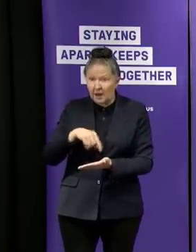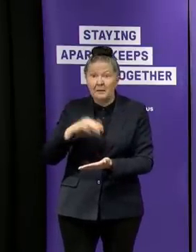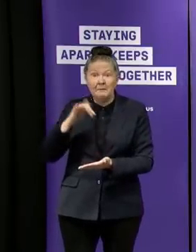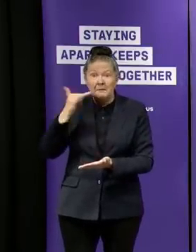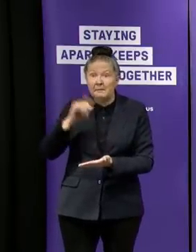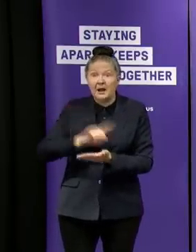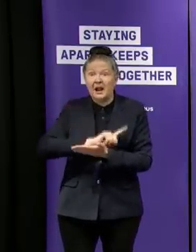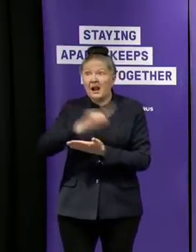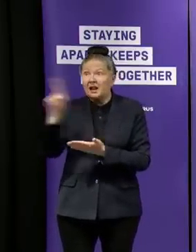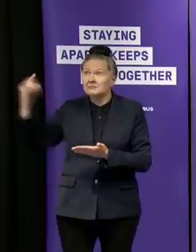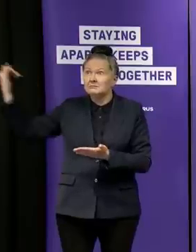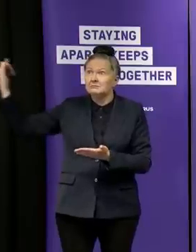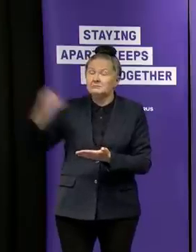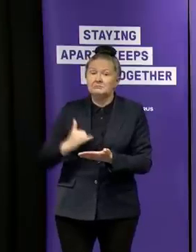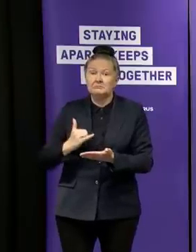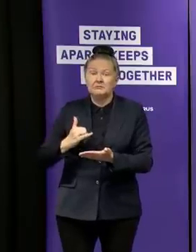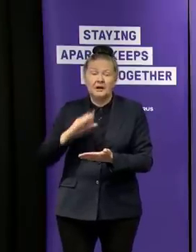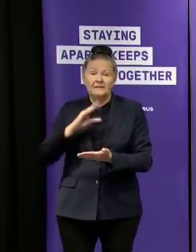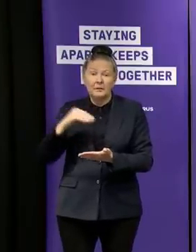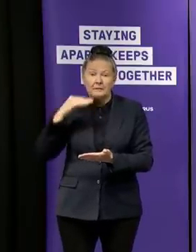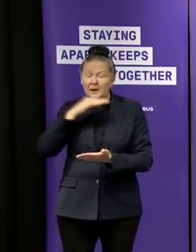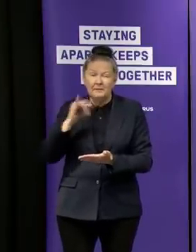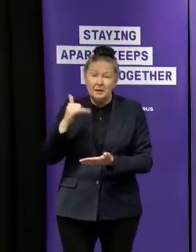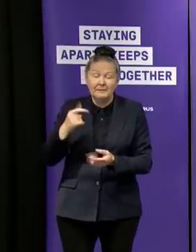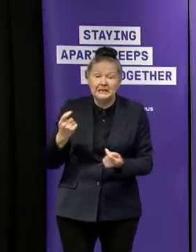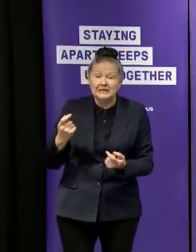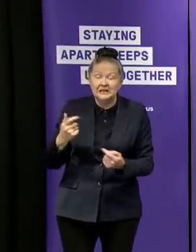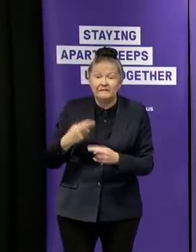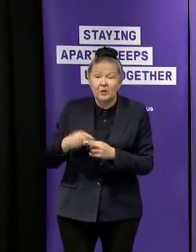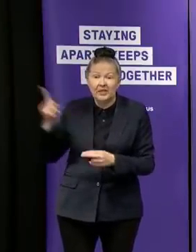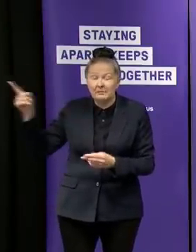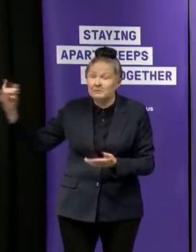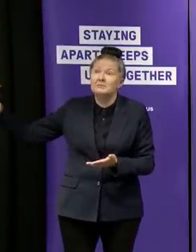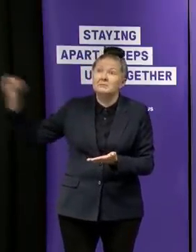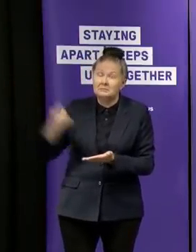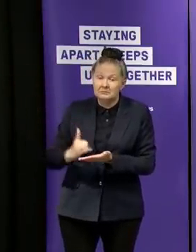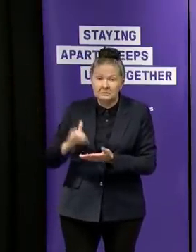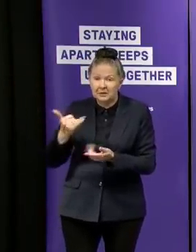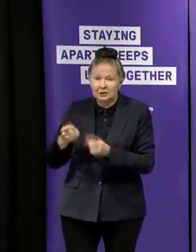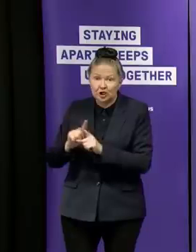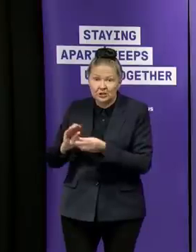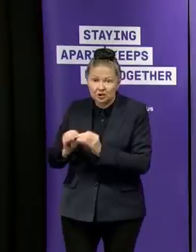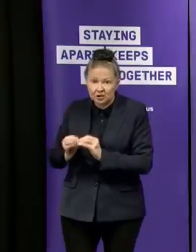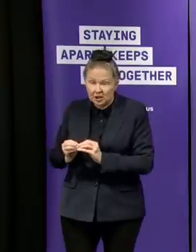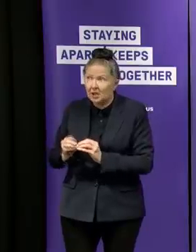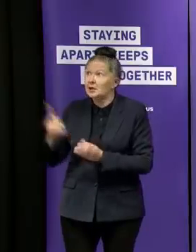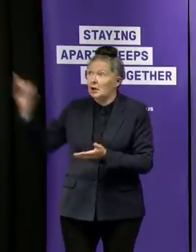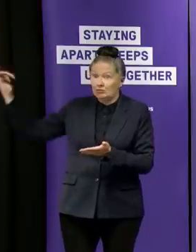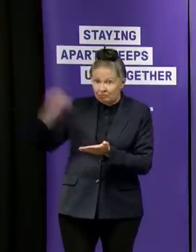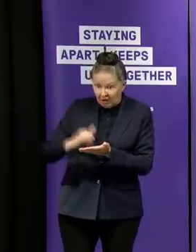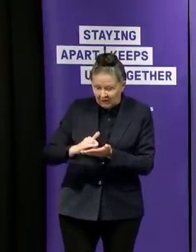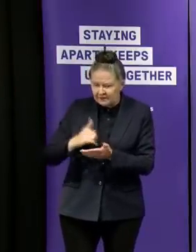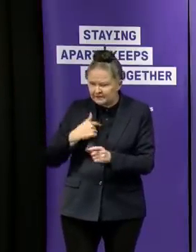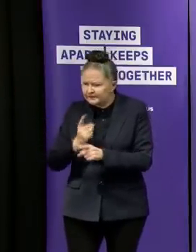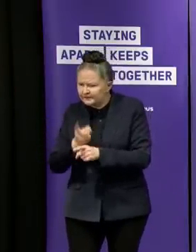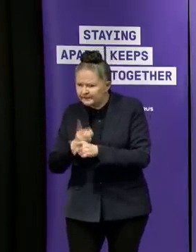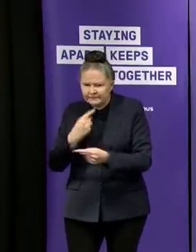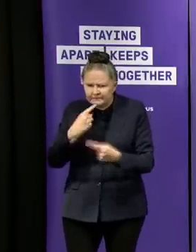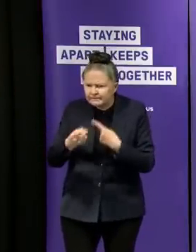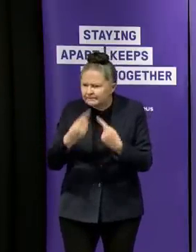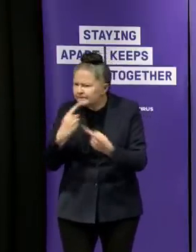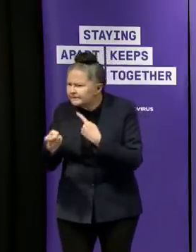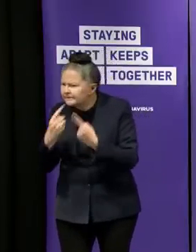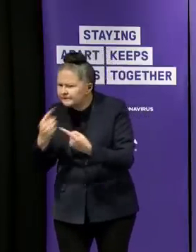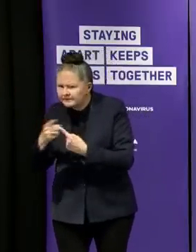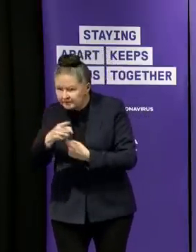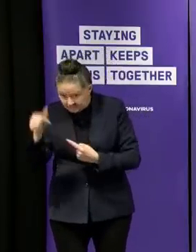to Melbourne from New Zealand, because that might just be the easiest way to go. And then we'll have a chat to each of those people when they arrive, and we'll make sure that they've got everything they need, they